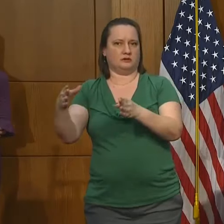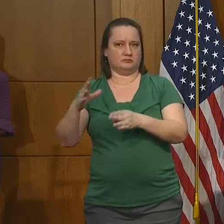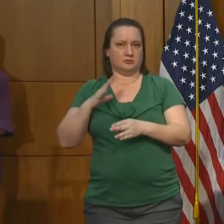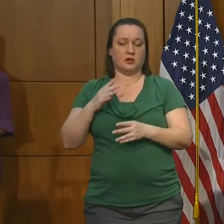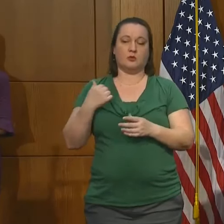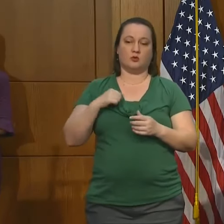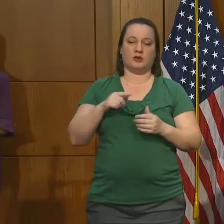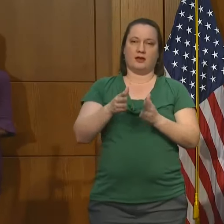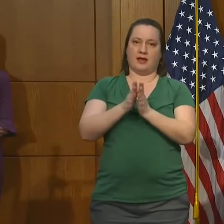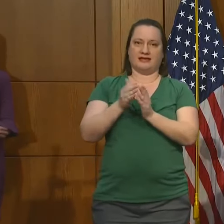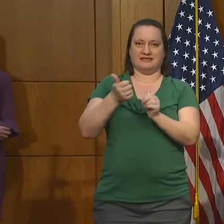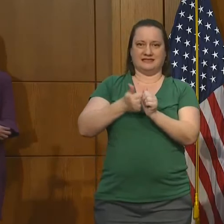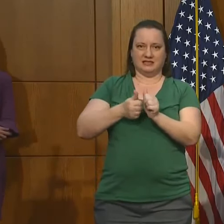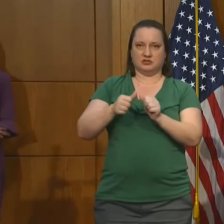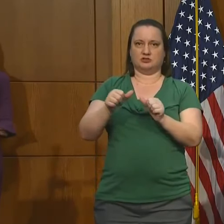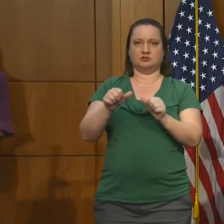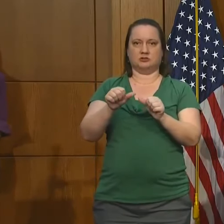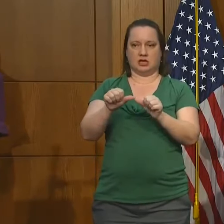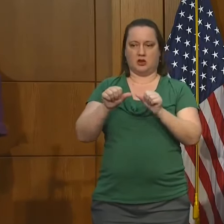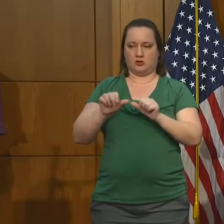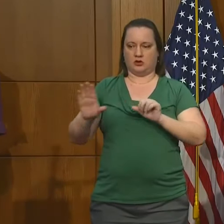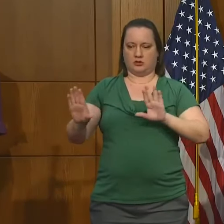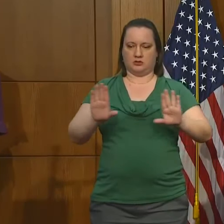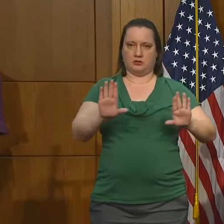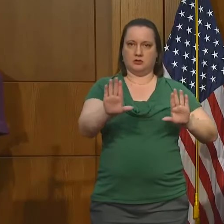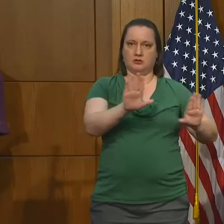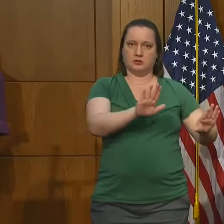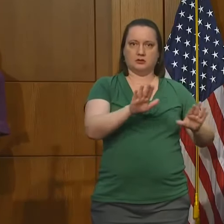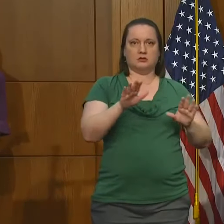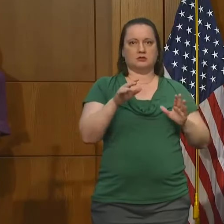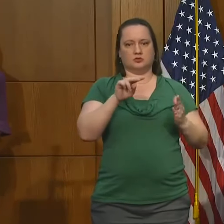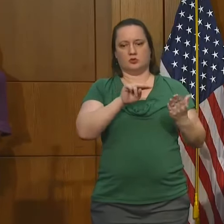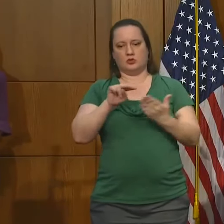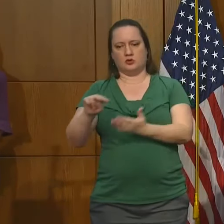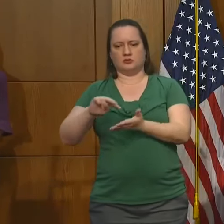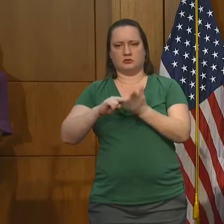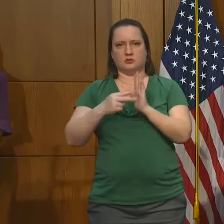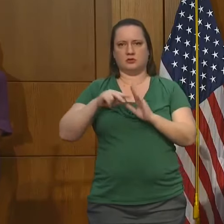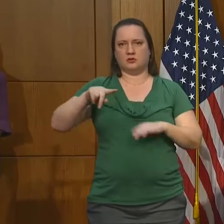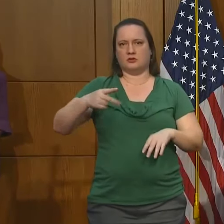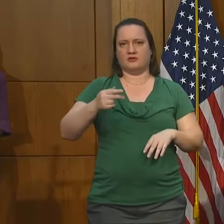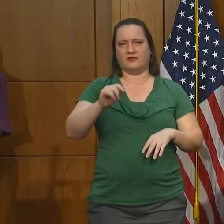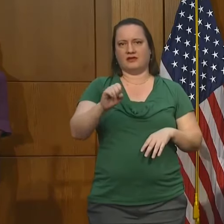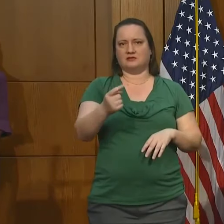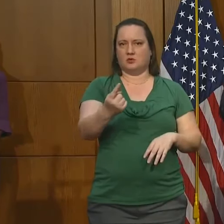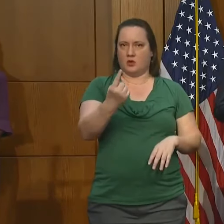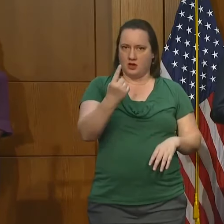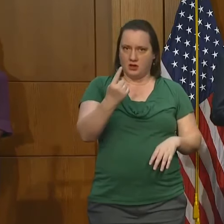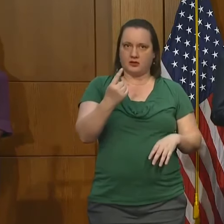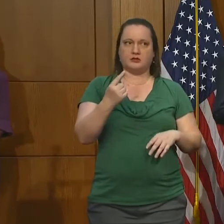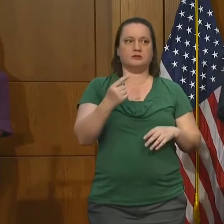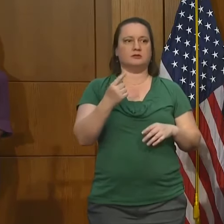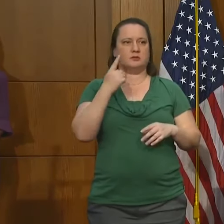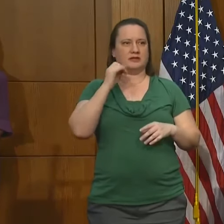what phase one is, because it's, as the governor articulated, a very measured walk into reopening. Thank